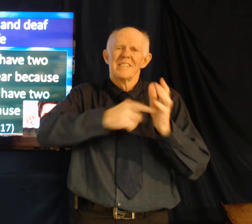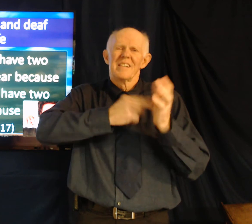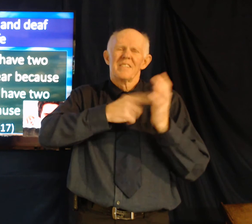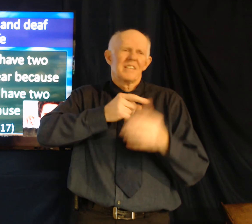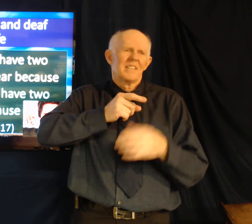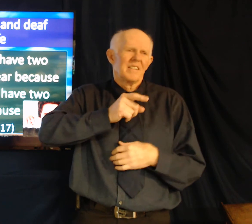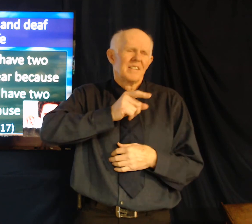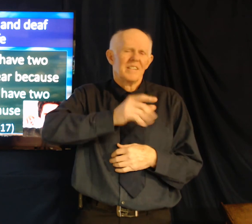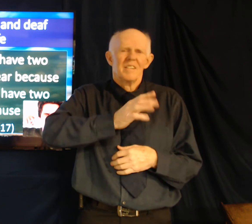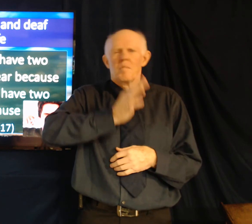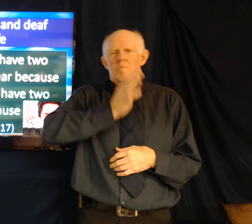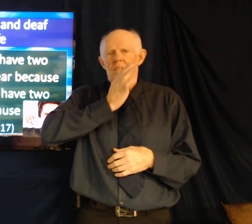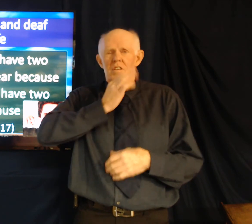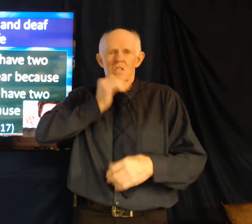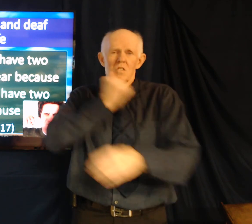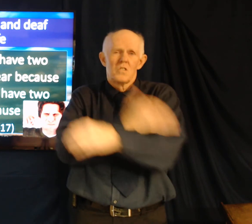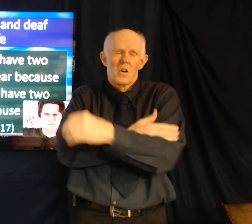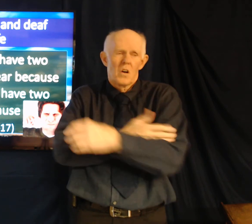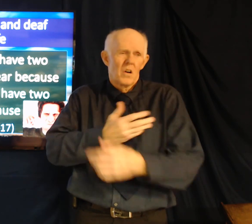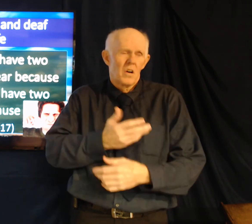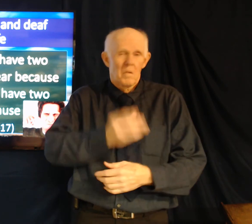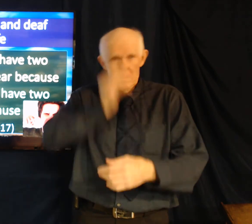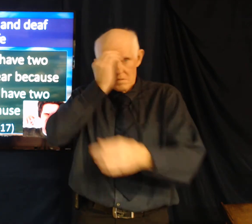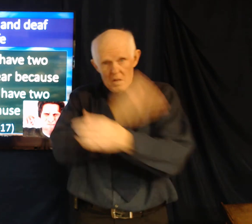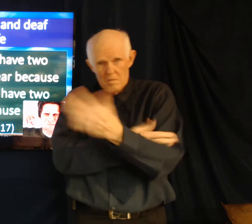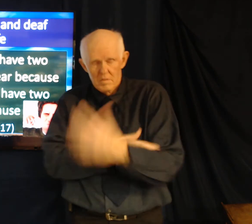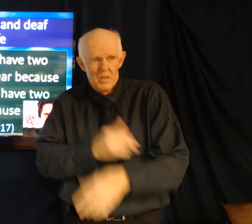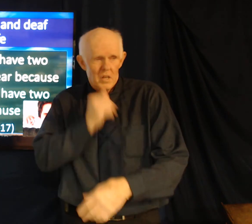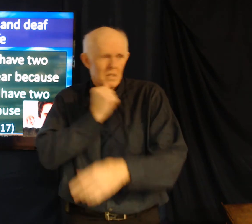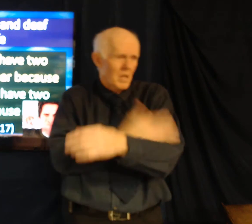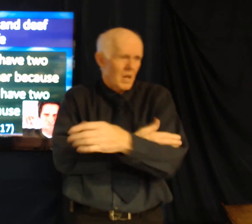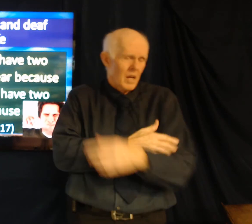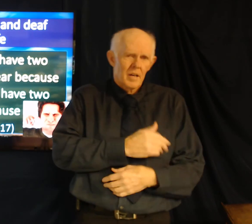ears closing your eyes sometimes a mother and a daughter or a mother and a son